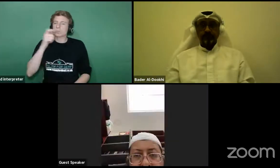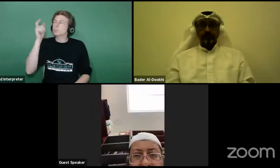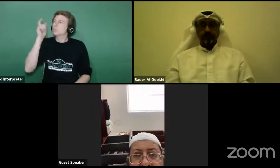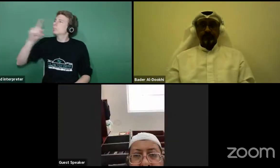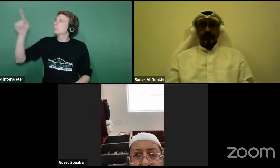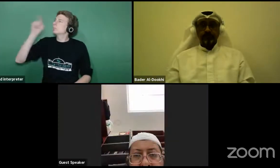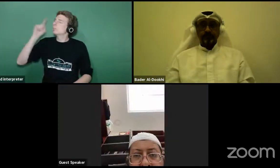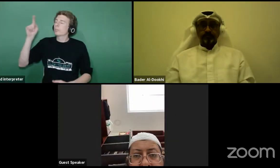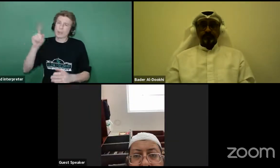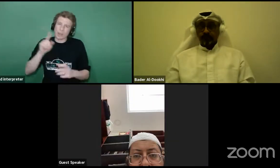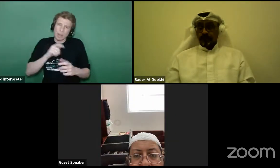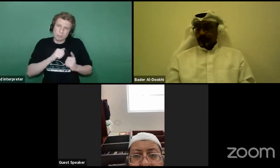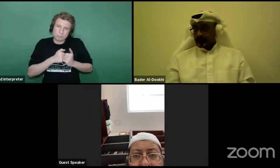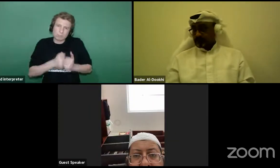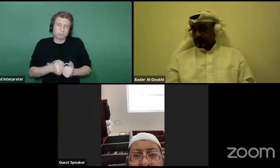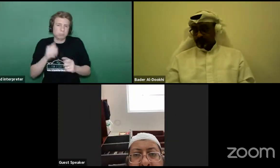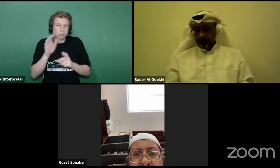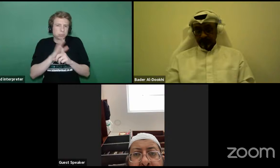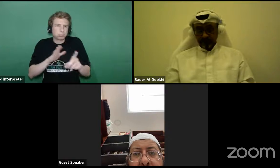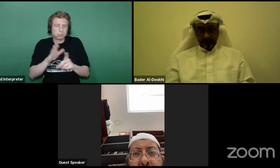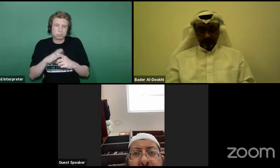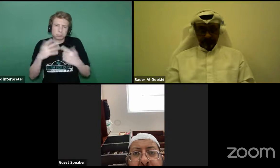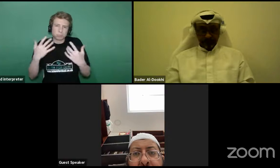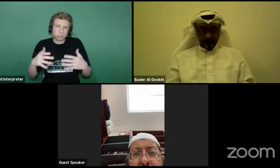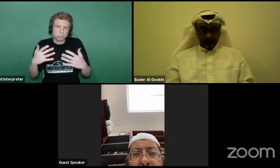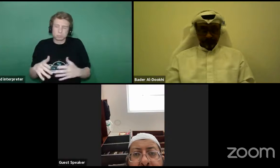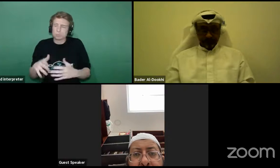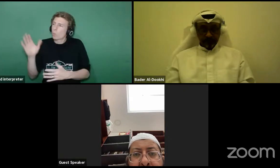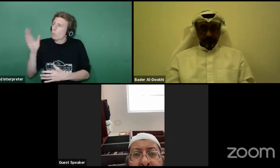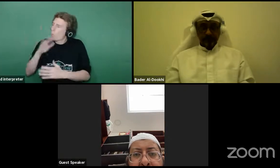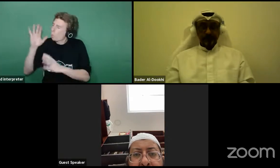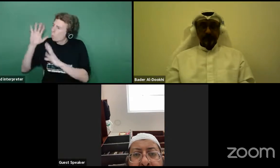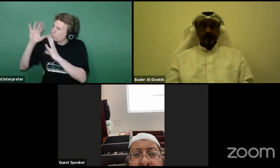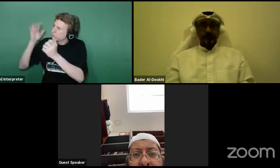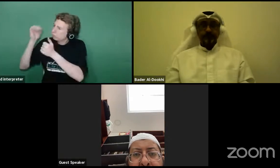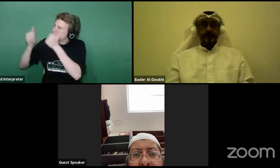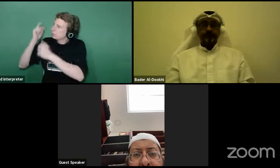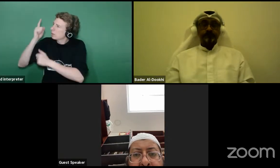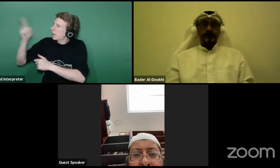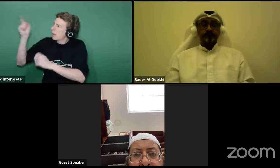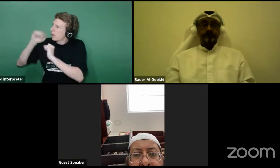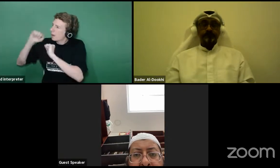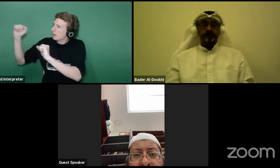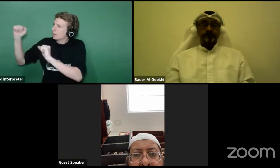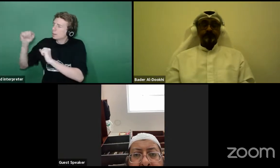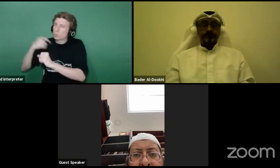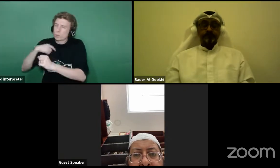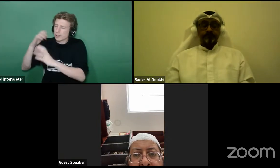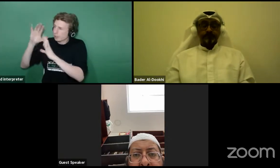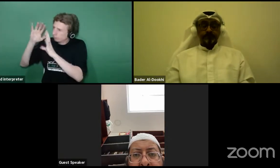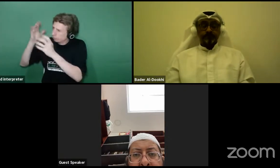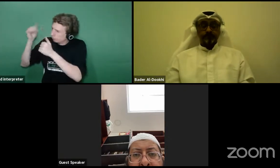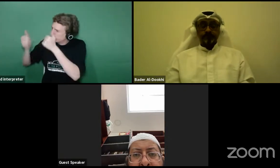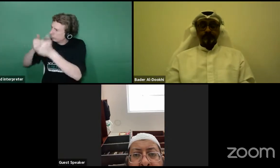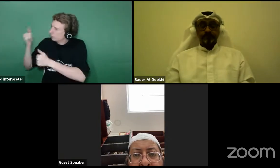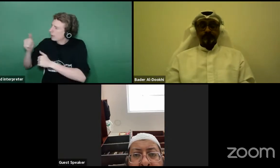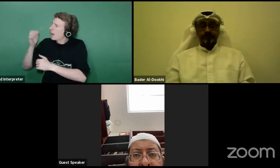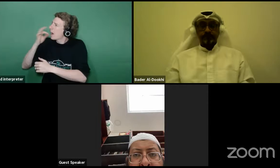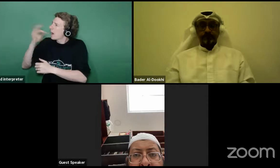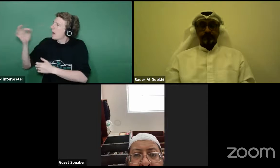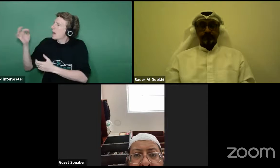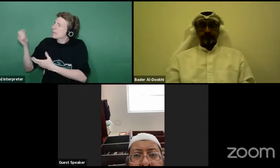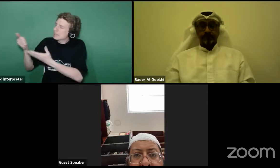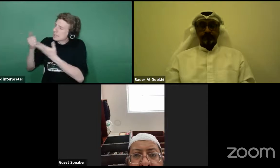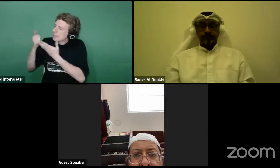the beneficent, indeed all praises are due to Allah. We praise Him, we seek His assistance, and we seek His